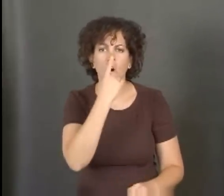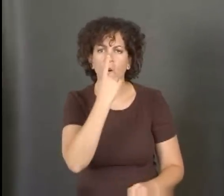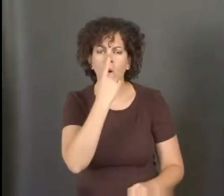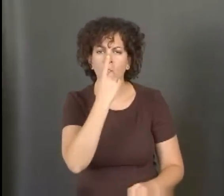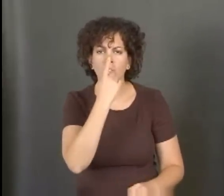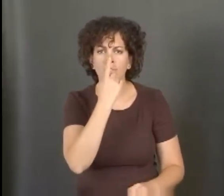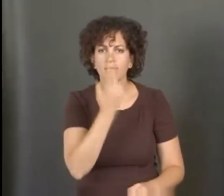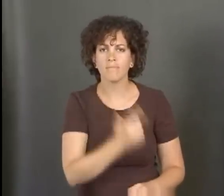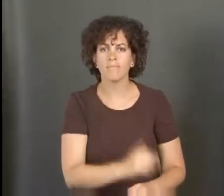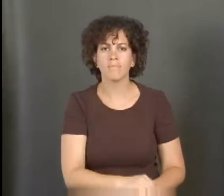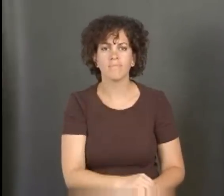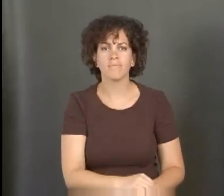Nose.